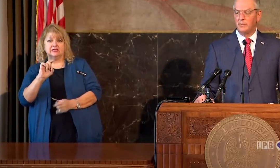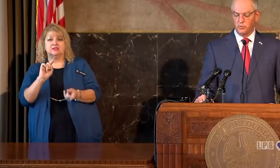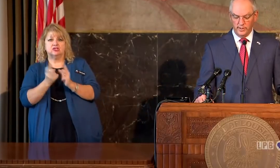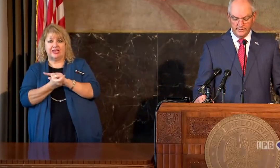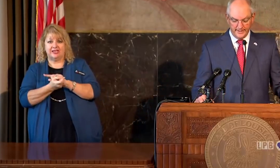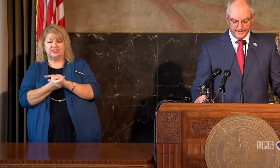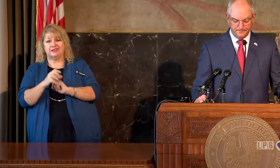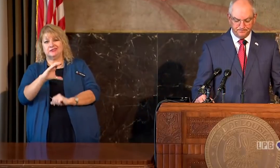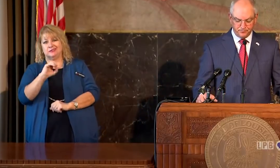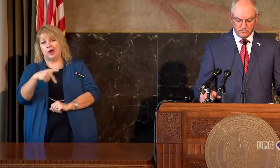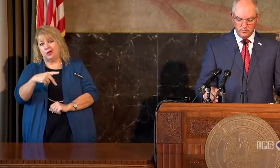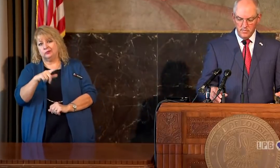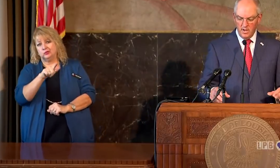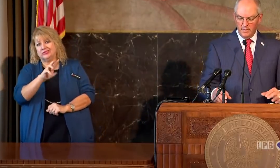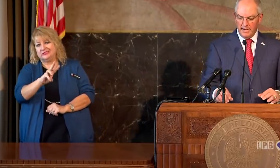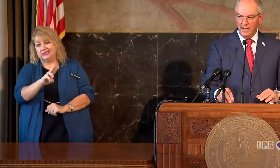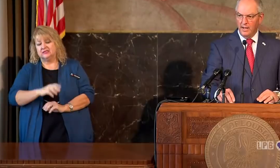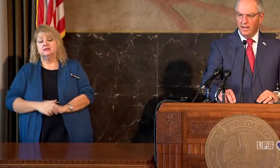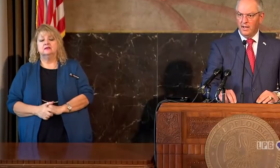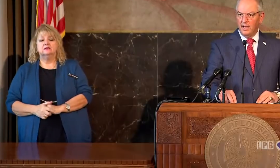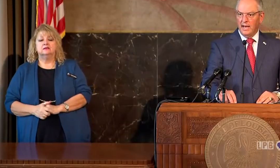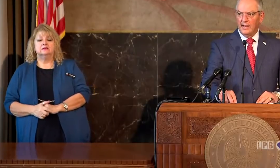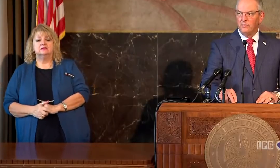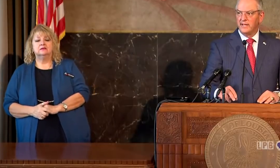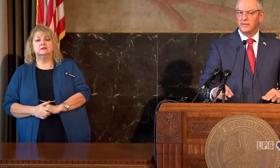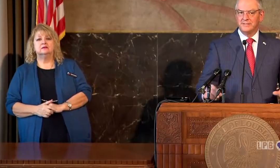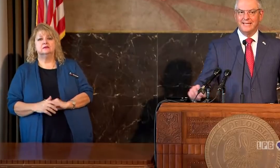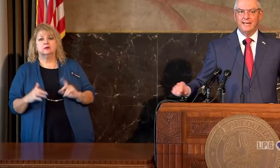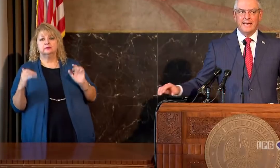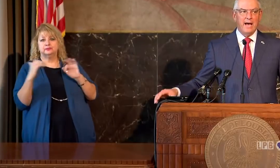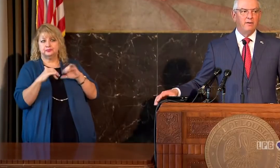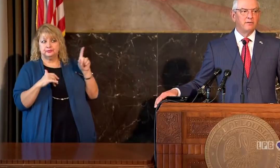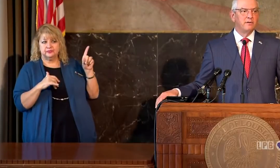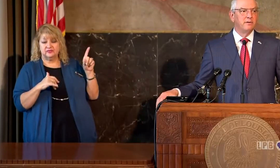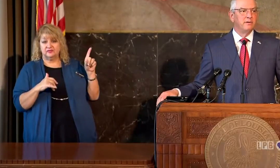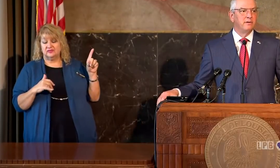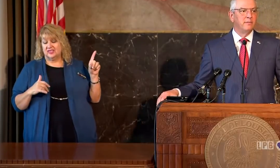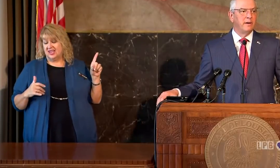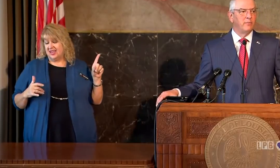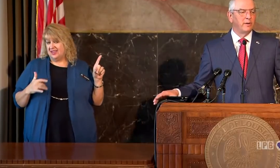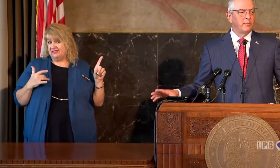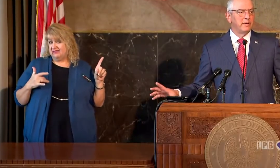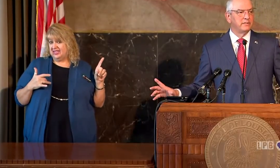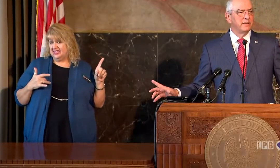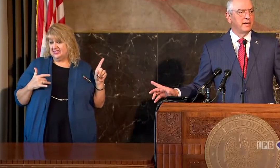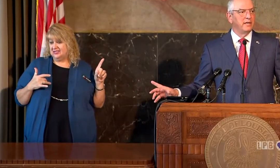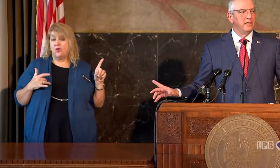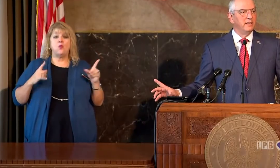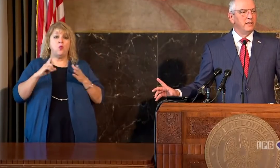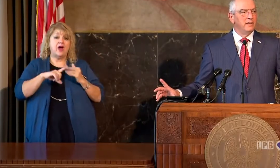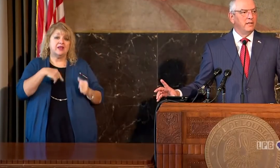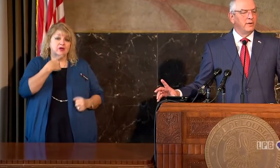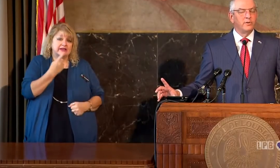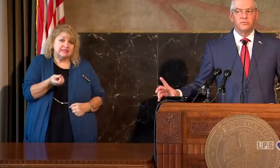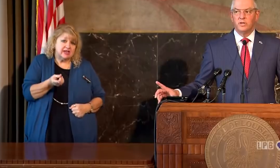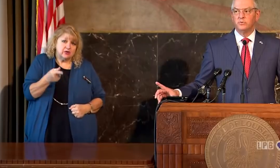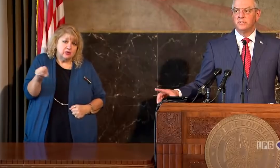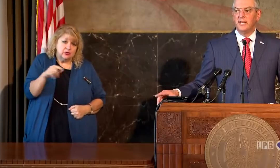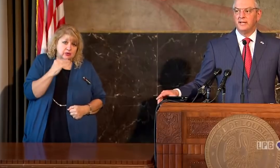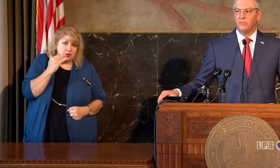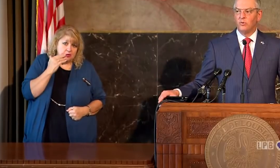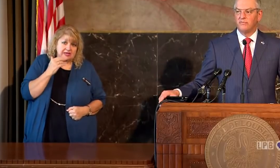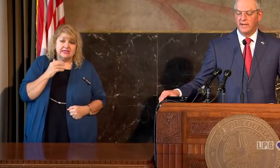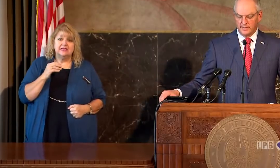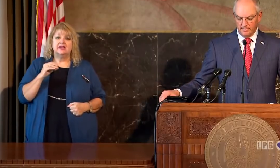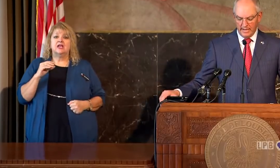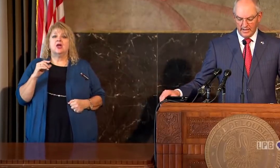to as COP26. I don't think there's any doubt about what I'm about to say. There is no